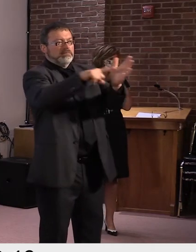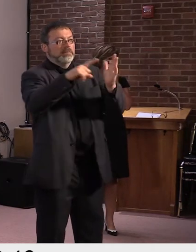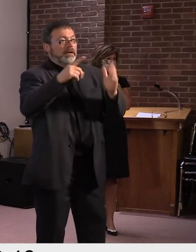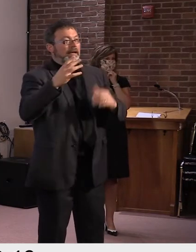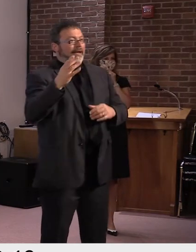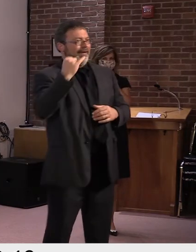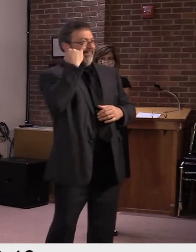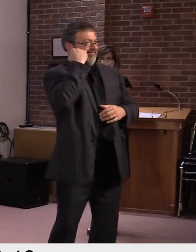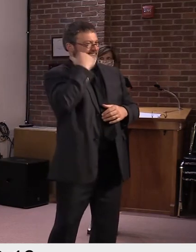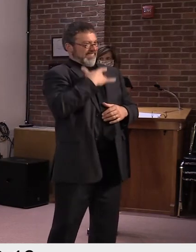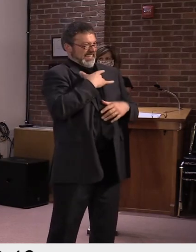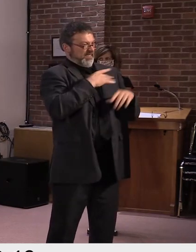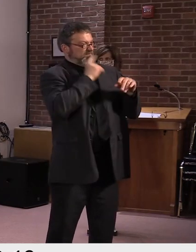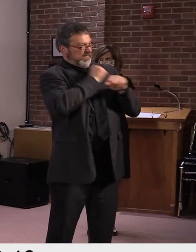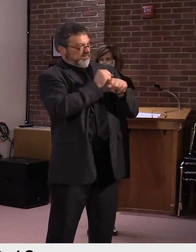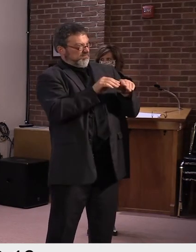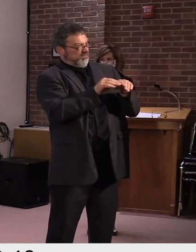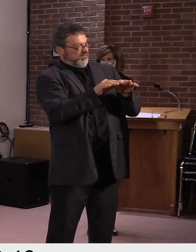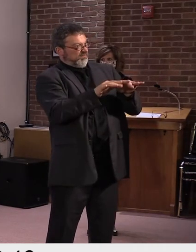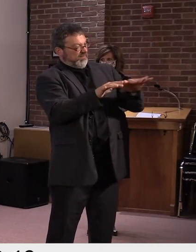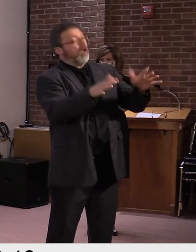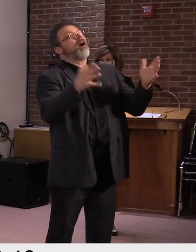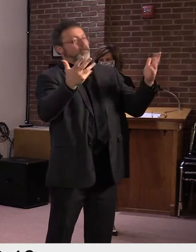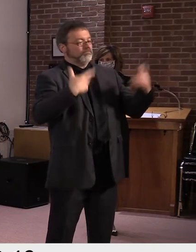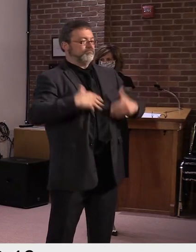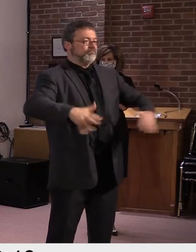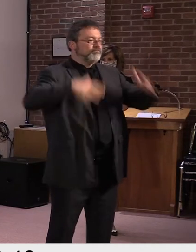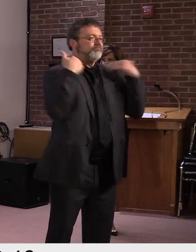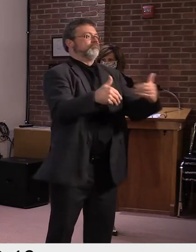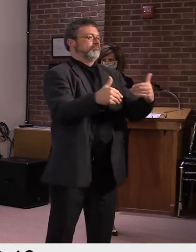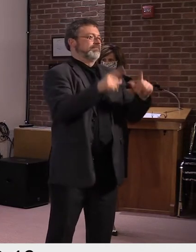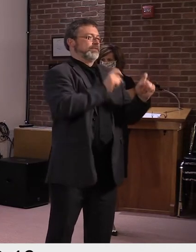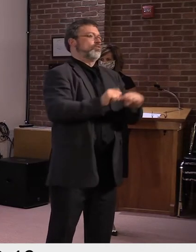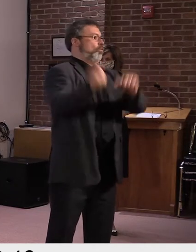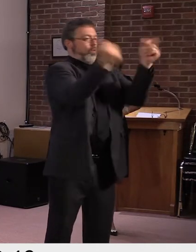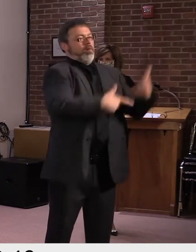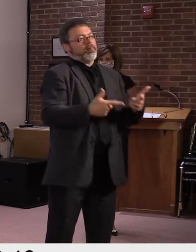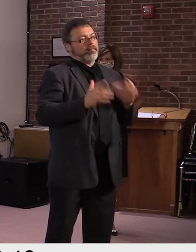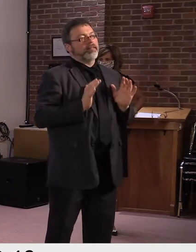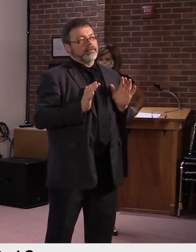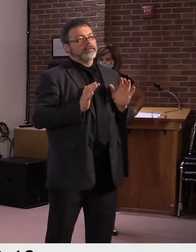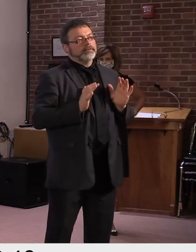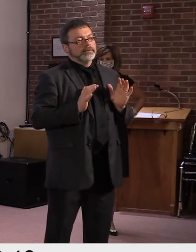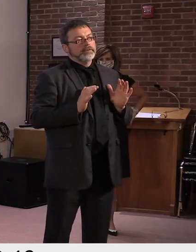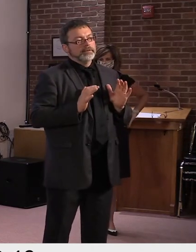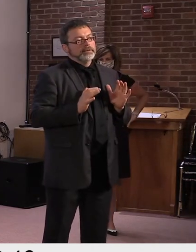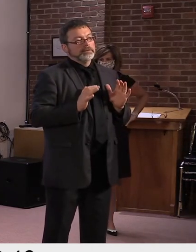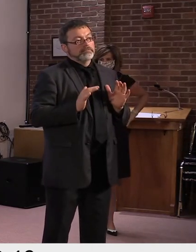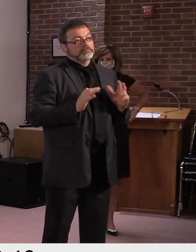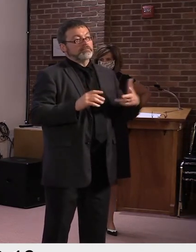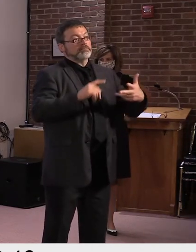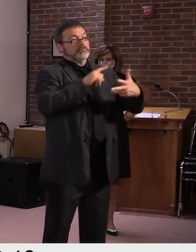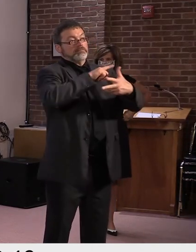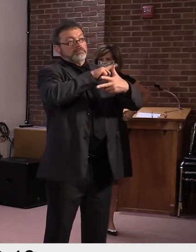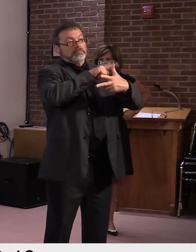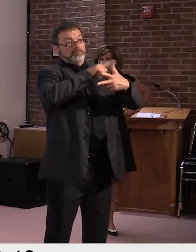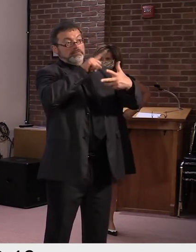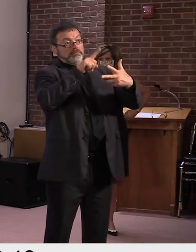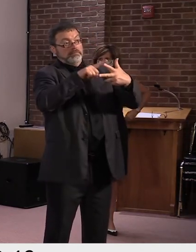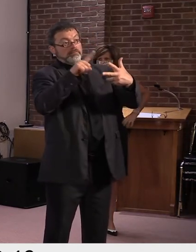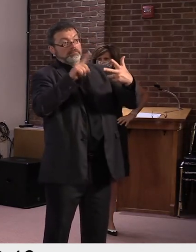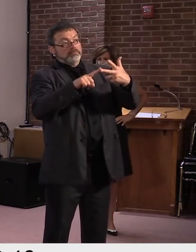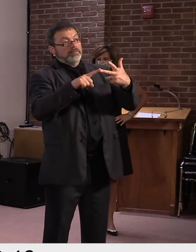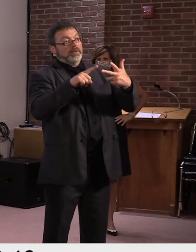tests at Marble Valley, Chittenden, et cetera, you're testing the staff as well as the inmates? We are. And by the way, I forgot